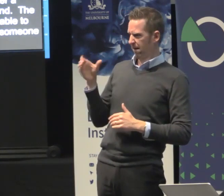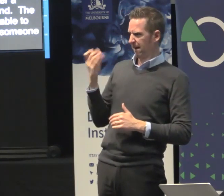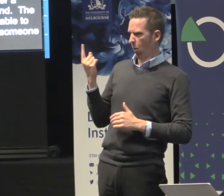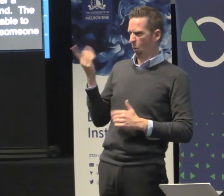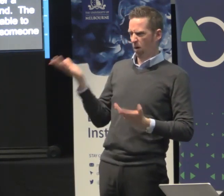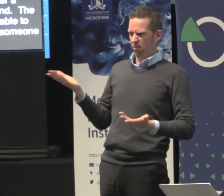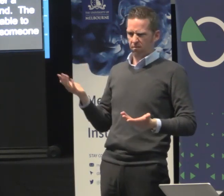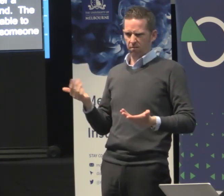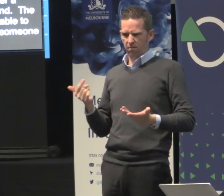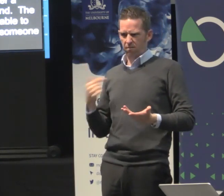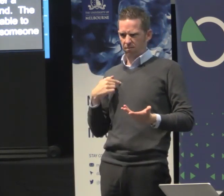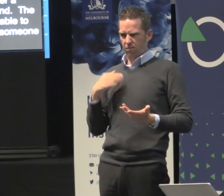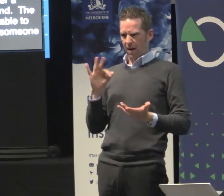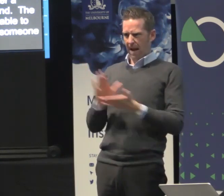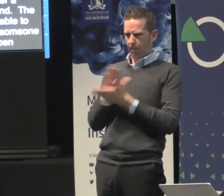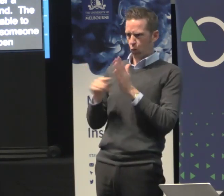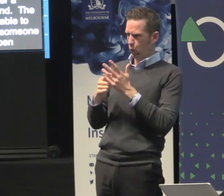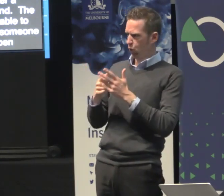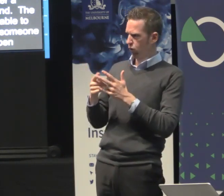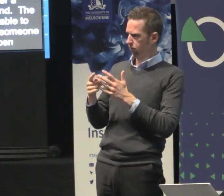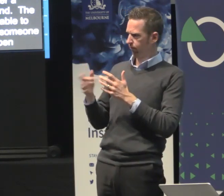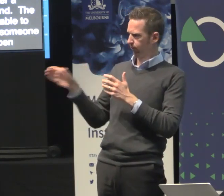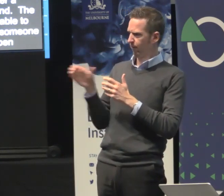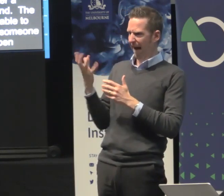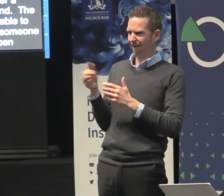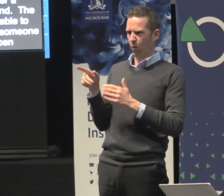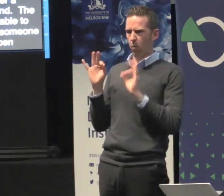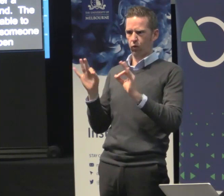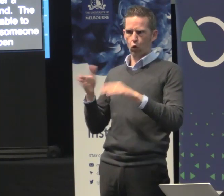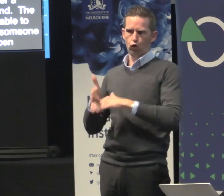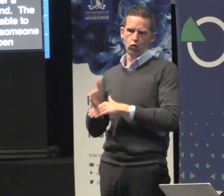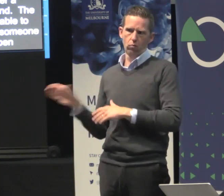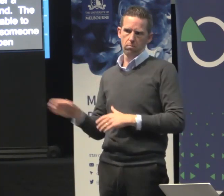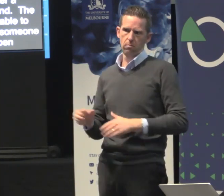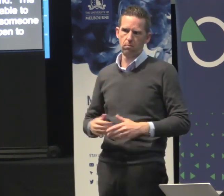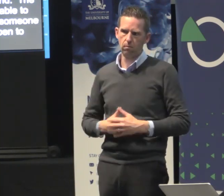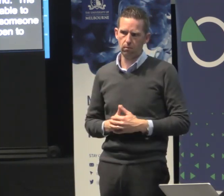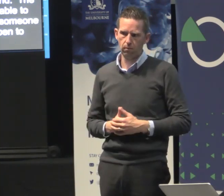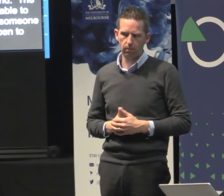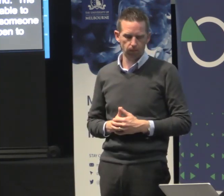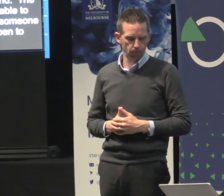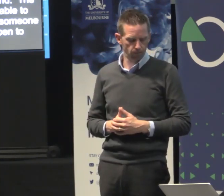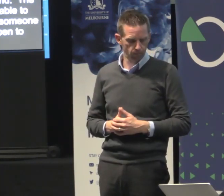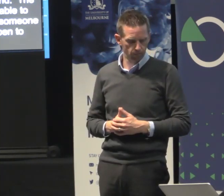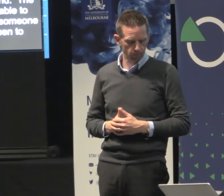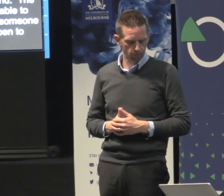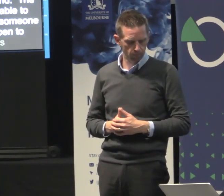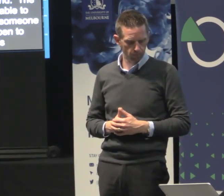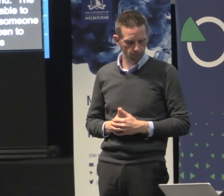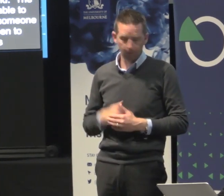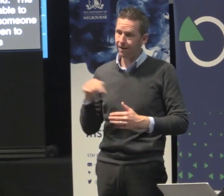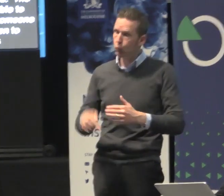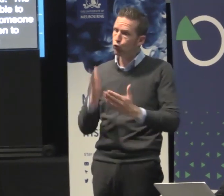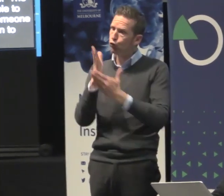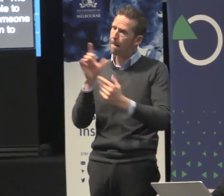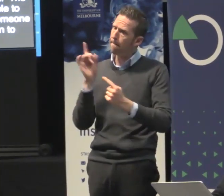have a particular qualification. And this is really important